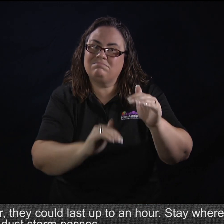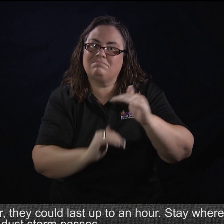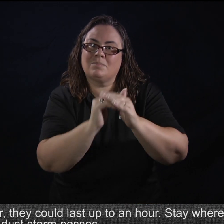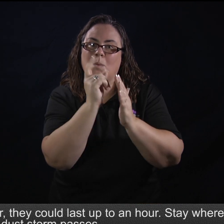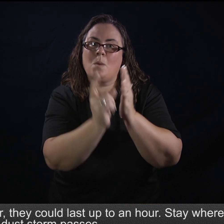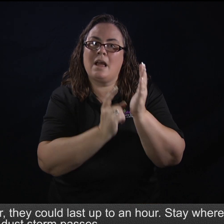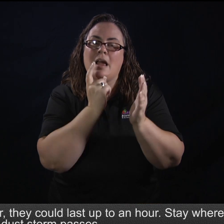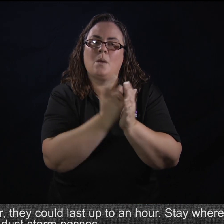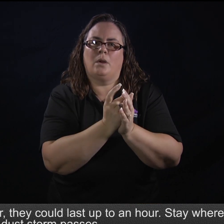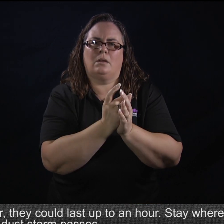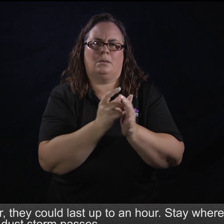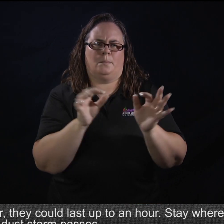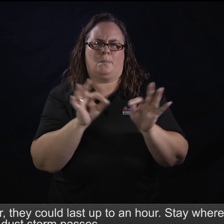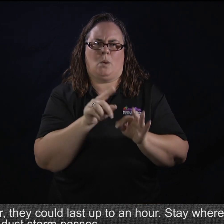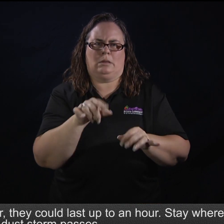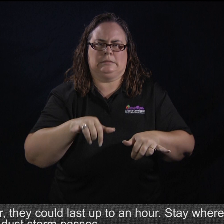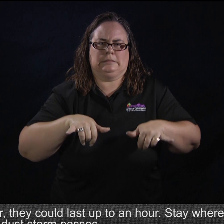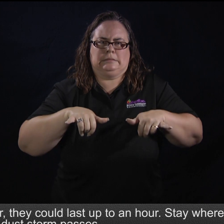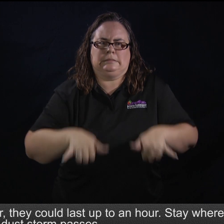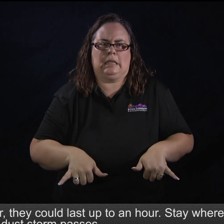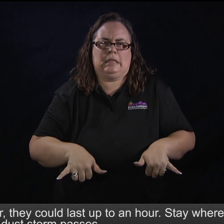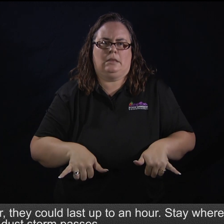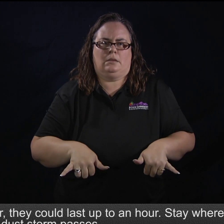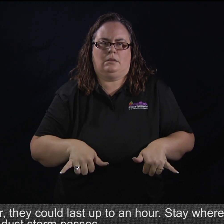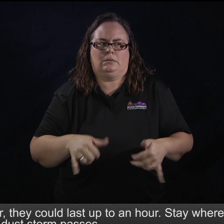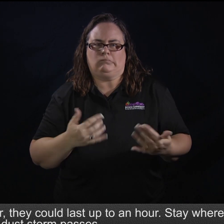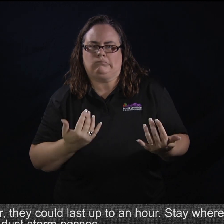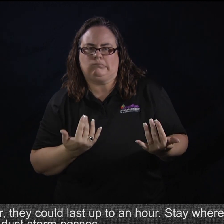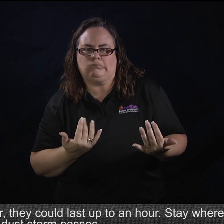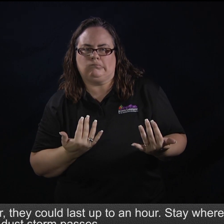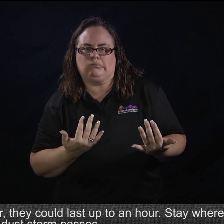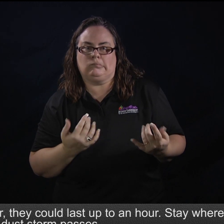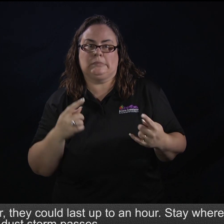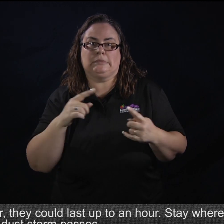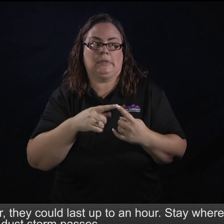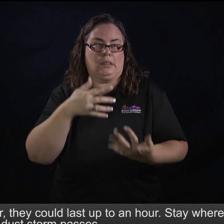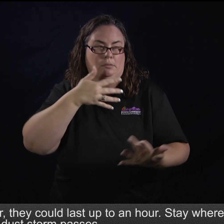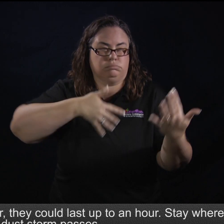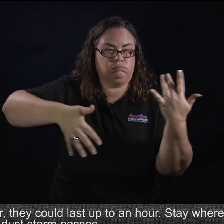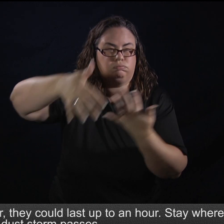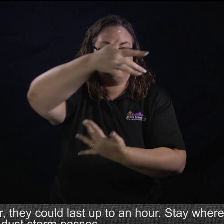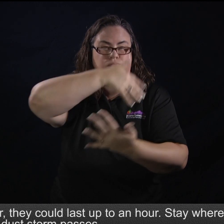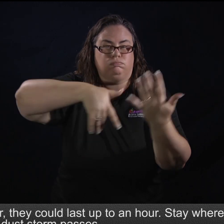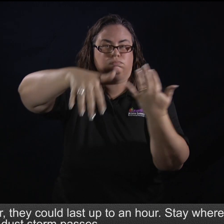However, they could last up to an hour. Stay where you are until the dust storm passes.